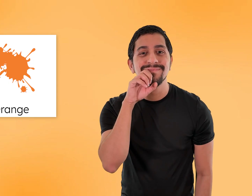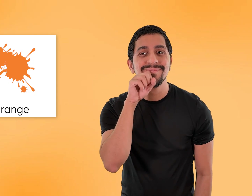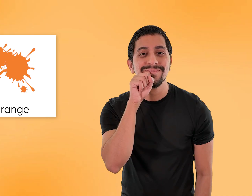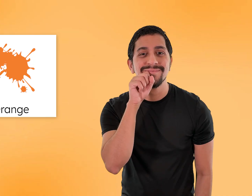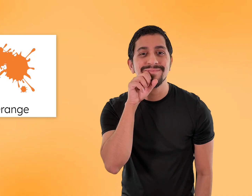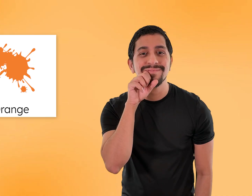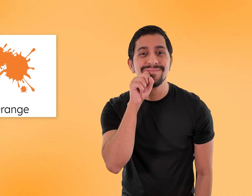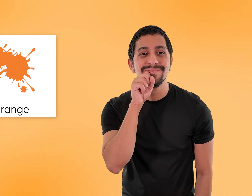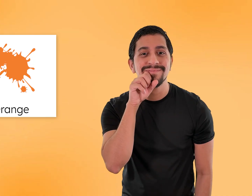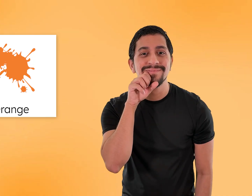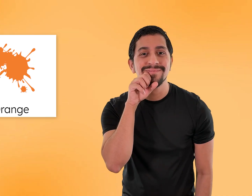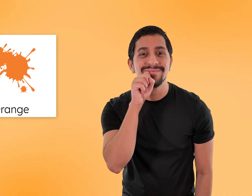Orange.